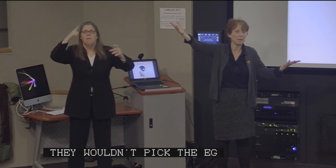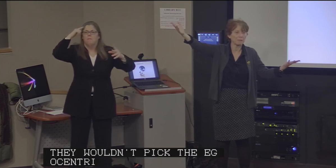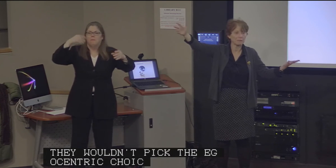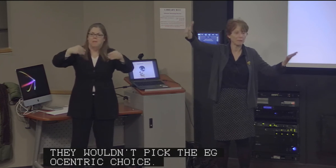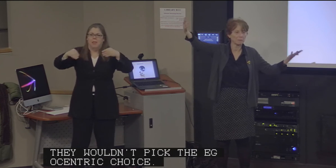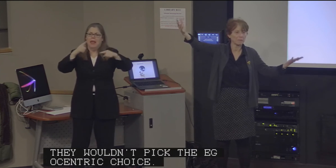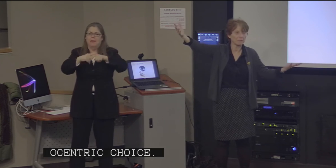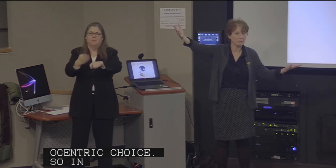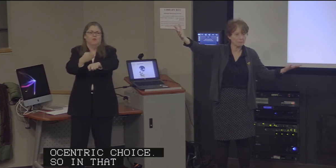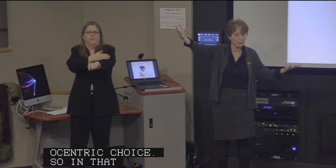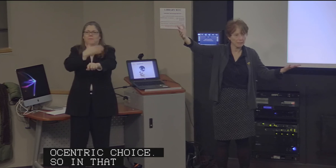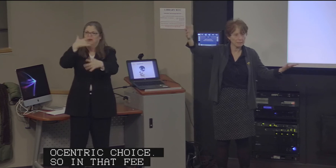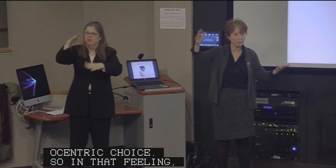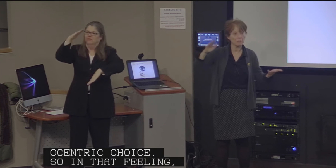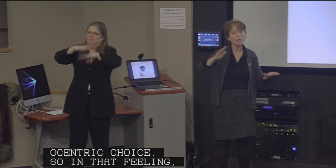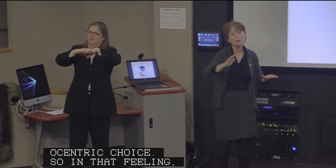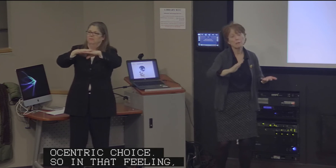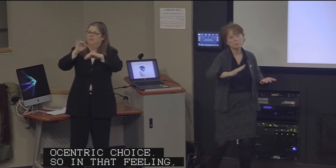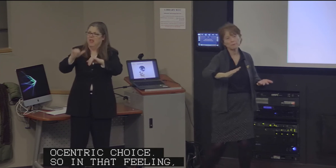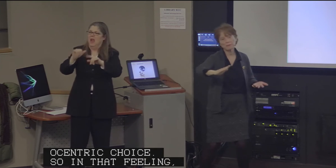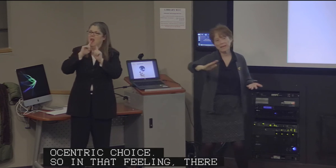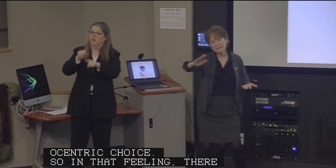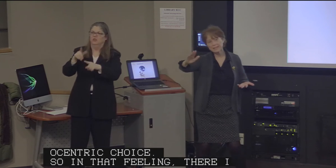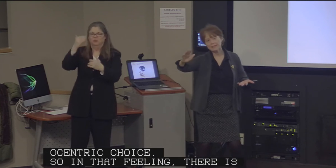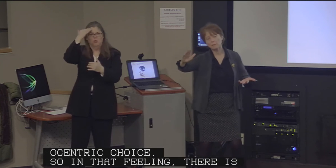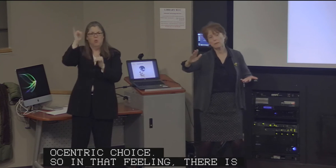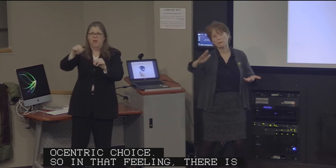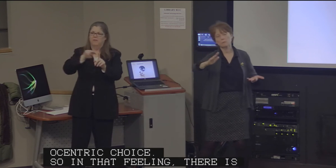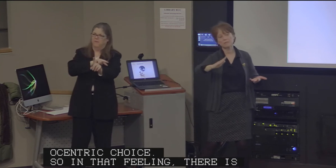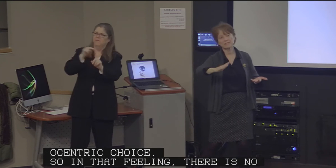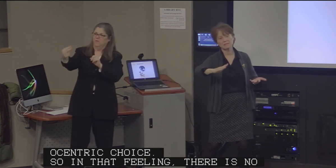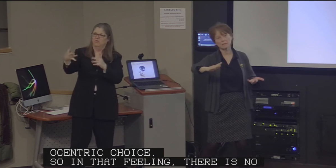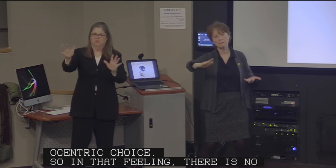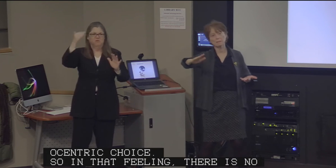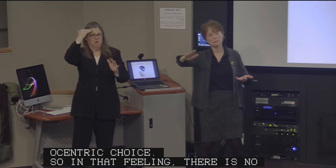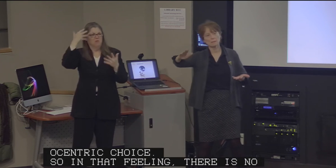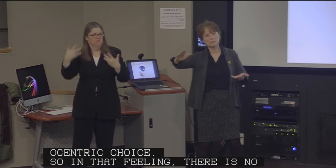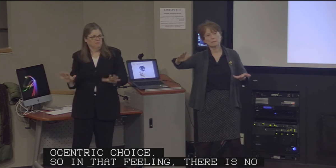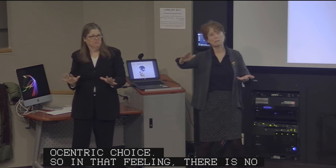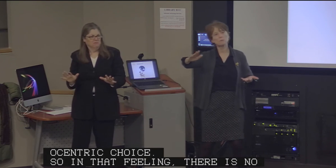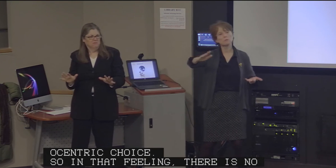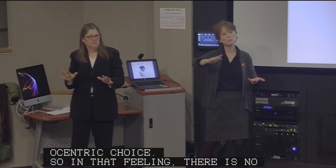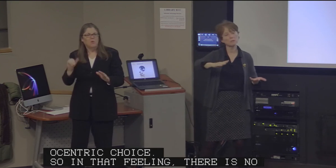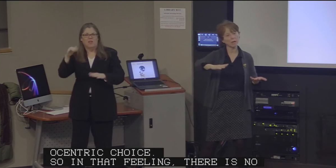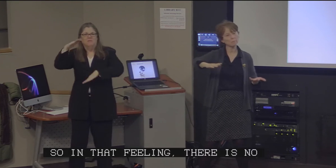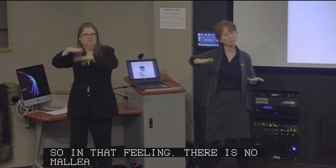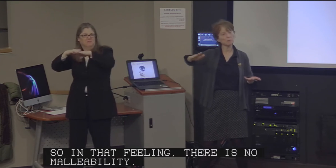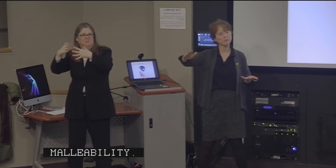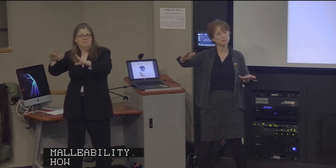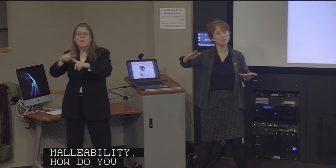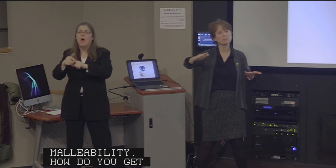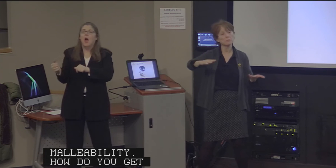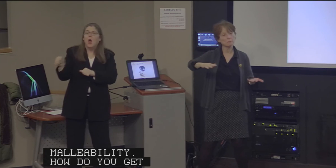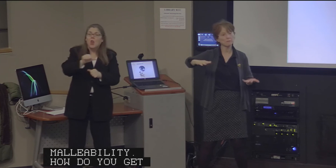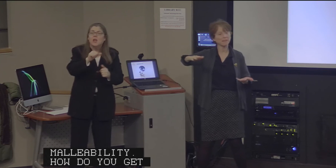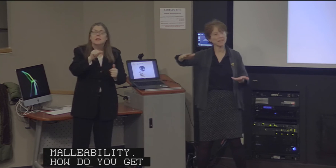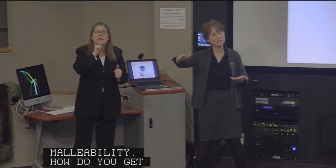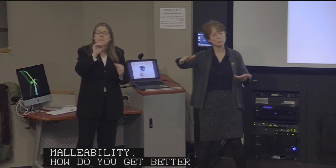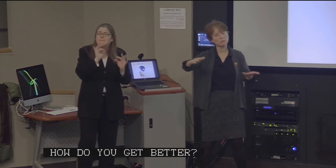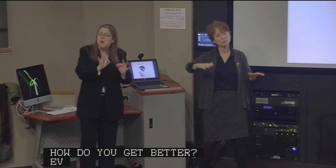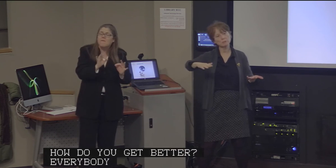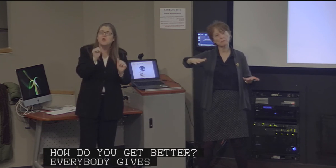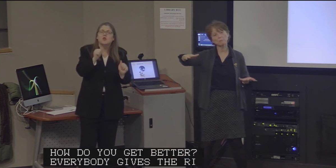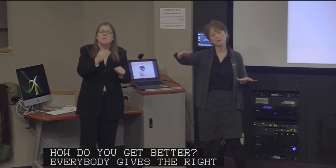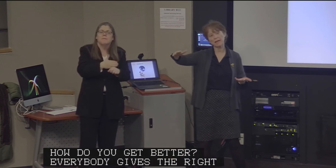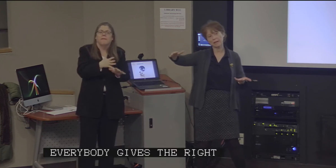get better? Everybody gives the right answer. But for anything where we still, you know, we're not perfect, we could do it faster,